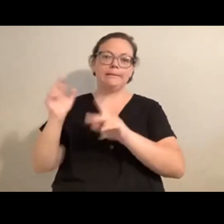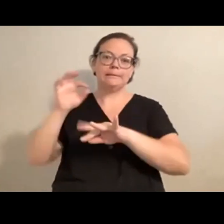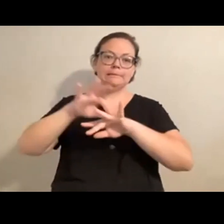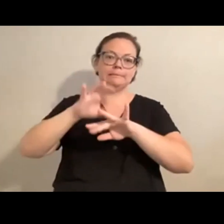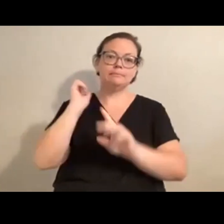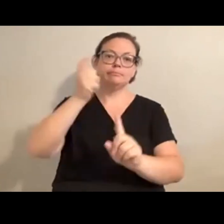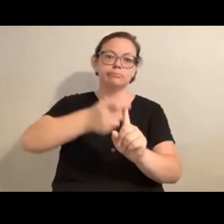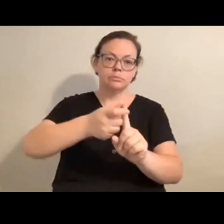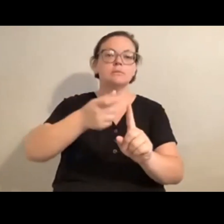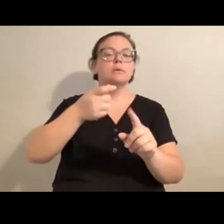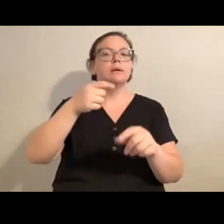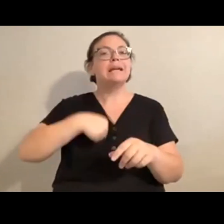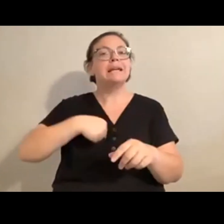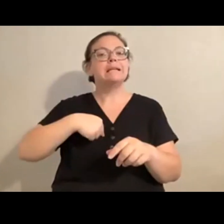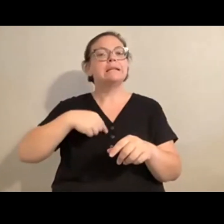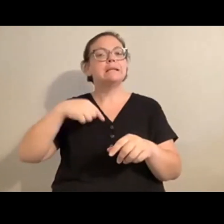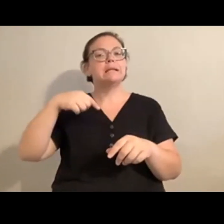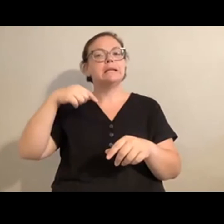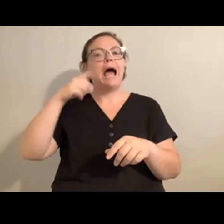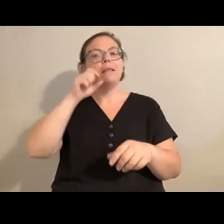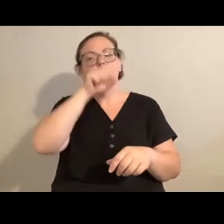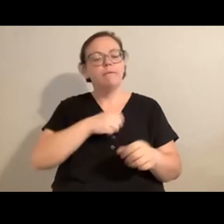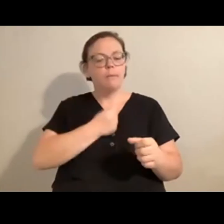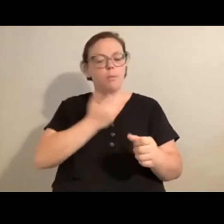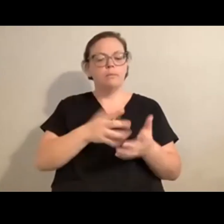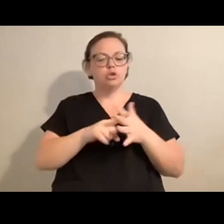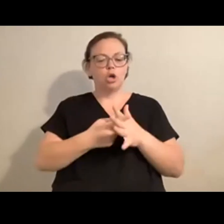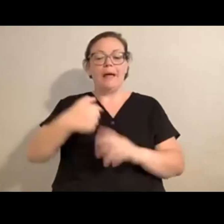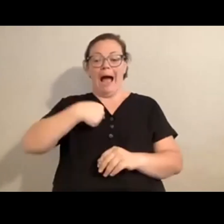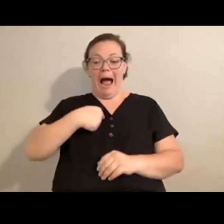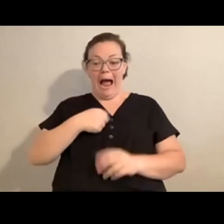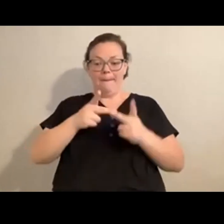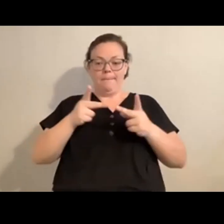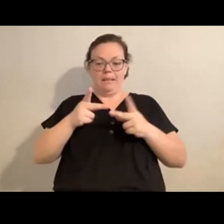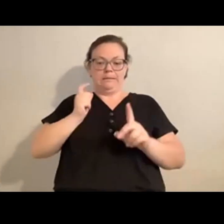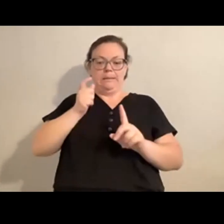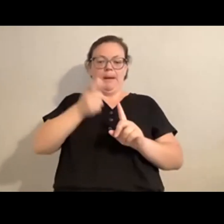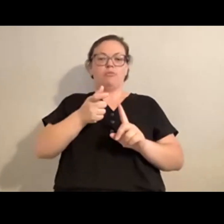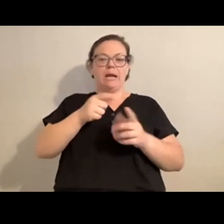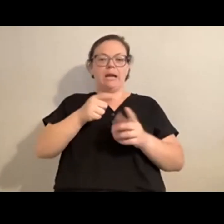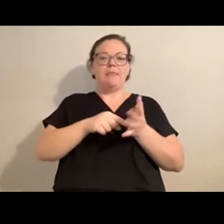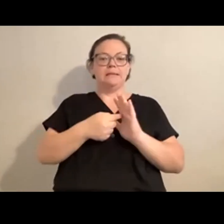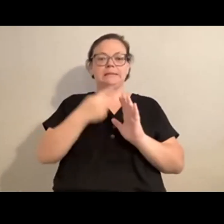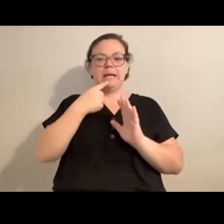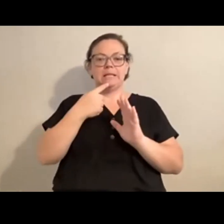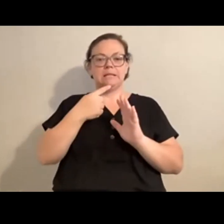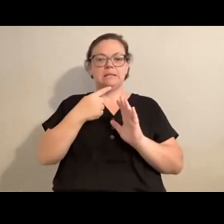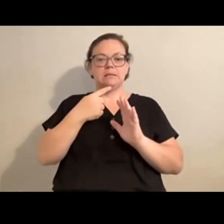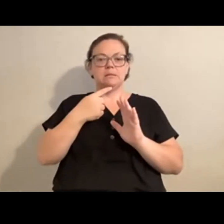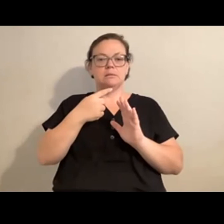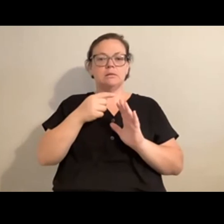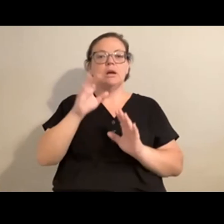poem opens with, I place my ring. And then towards the end, it closes with, place your ring on